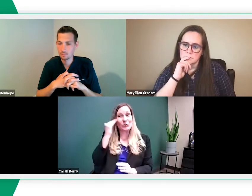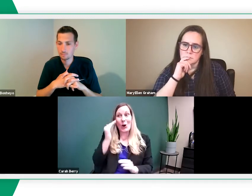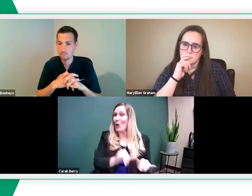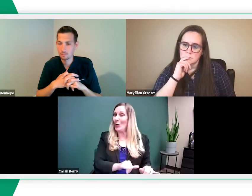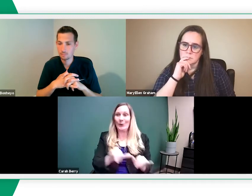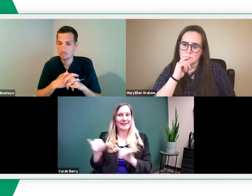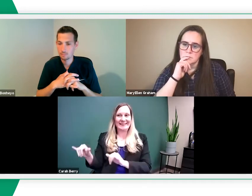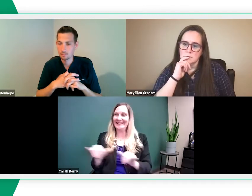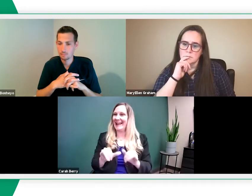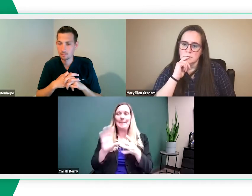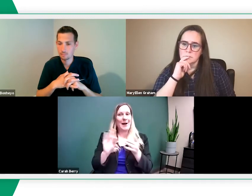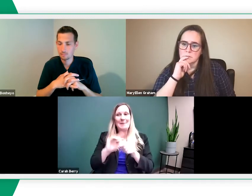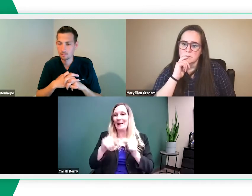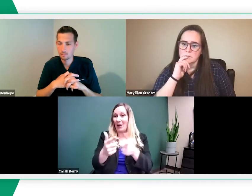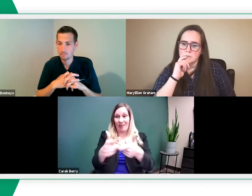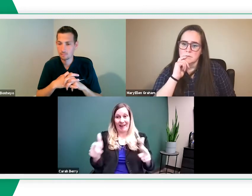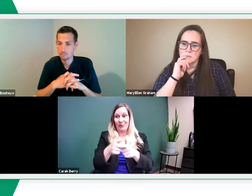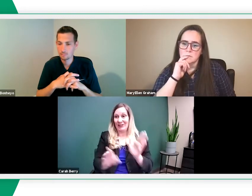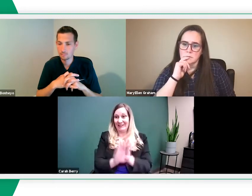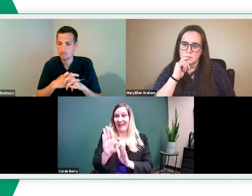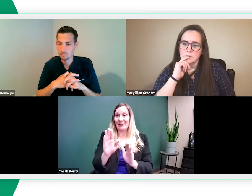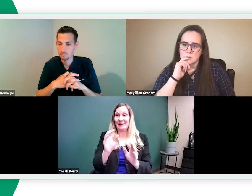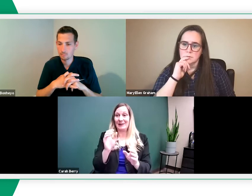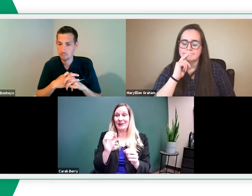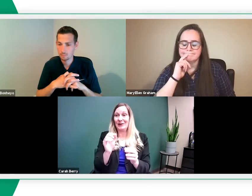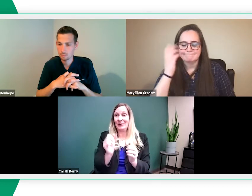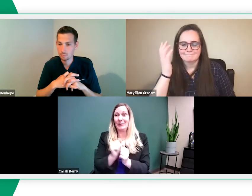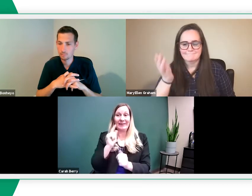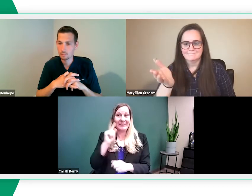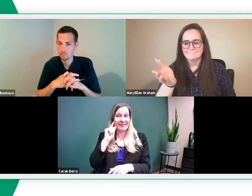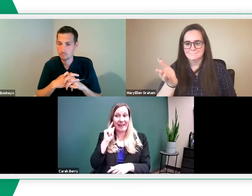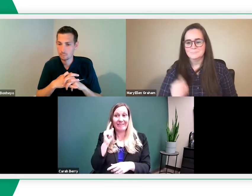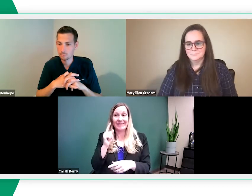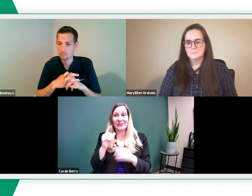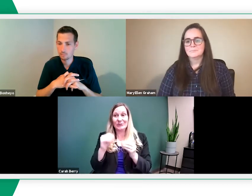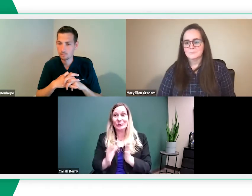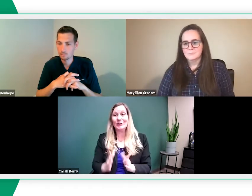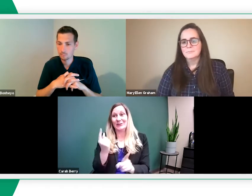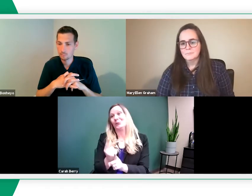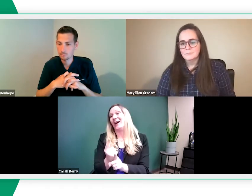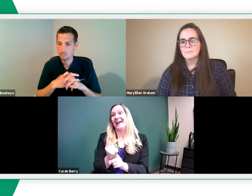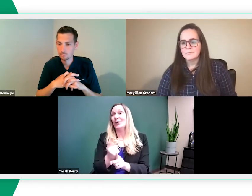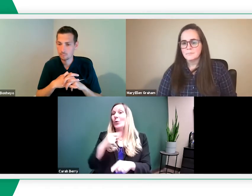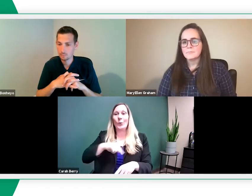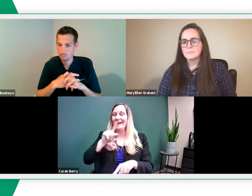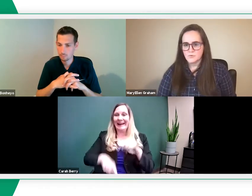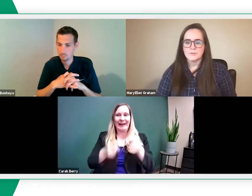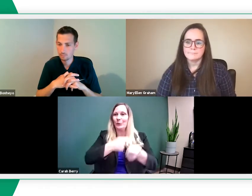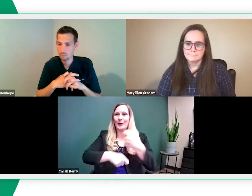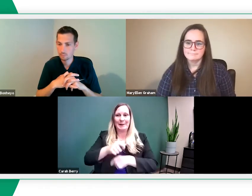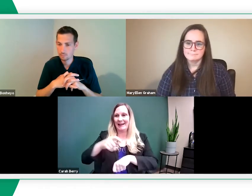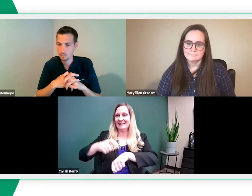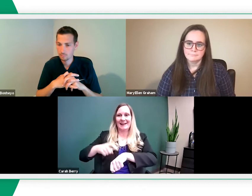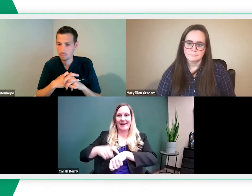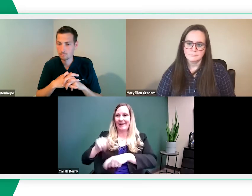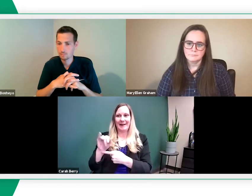And one thing that you can't replace, teachers are the same thing about language development with deaf students.